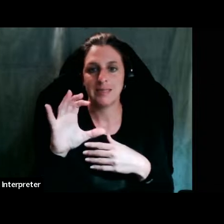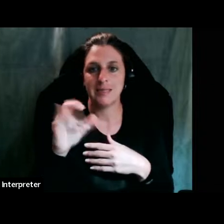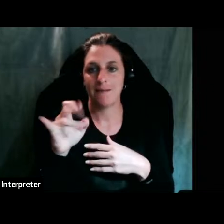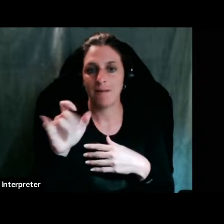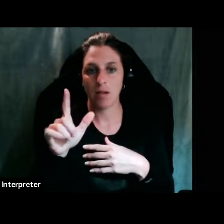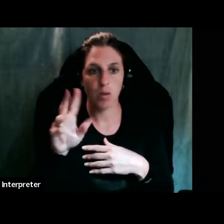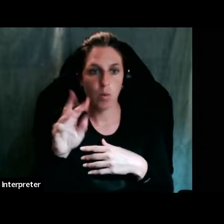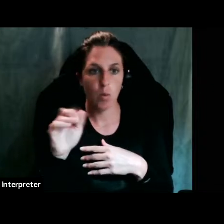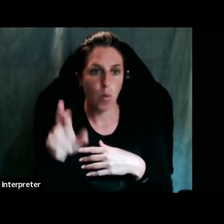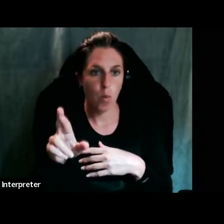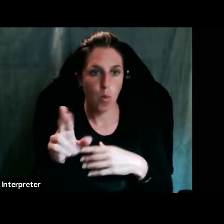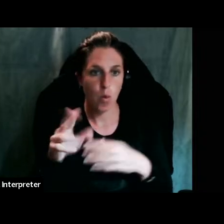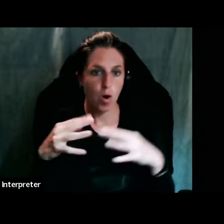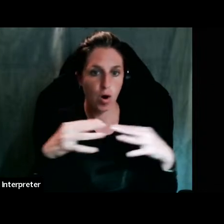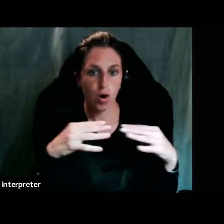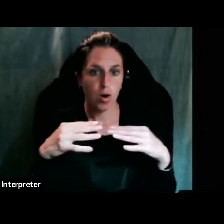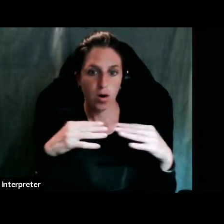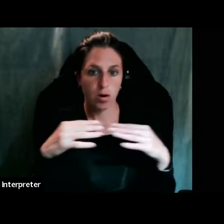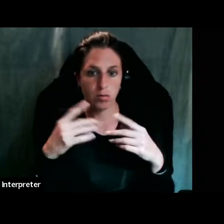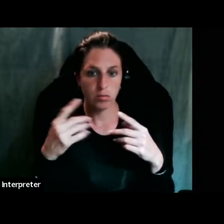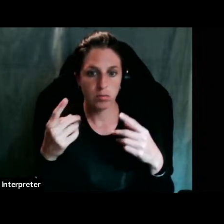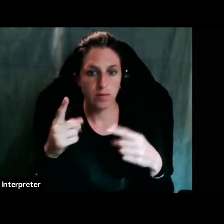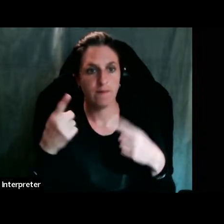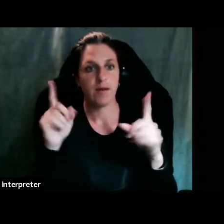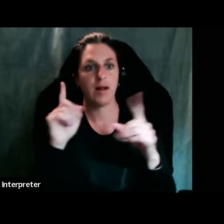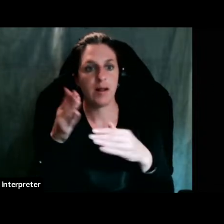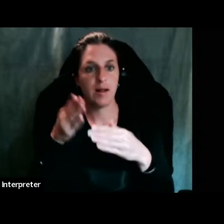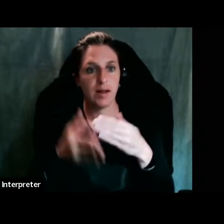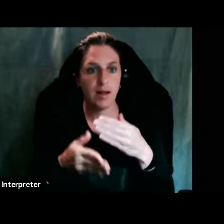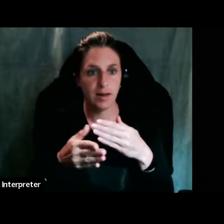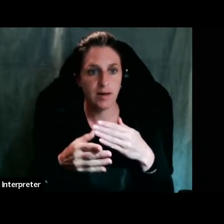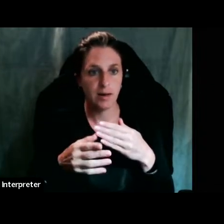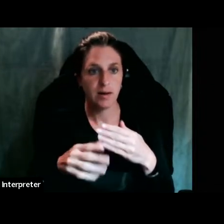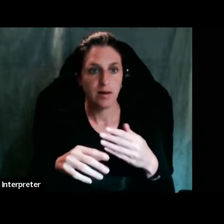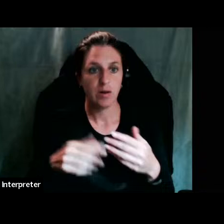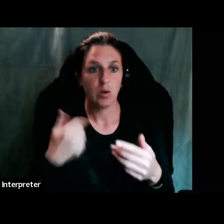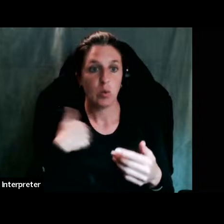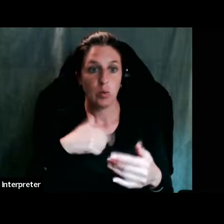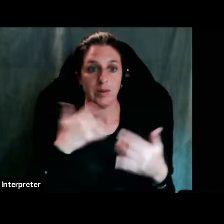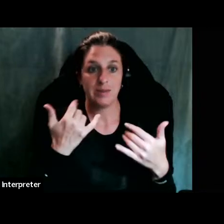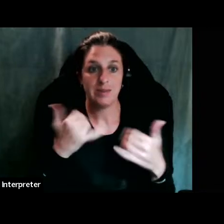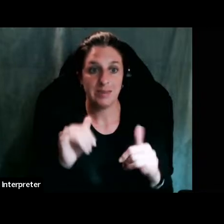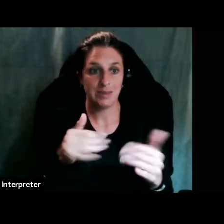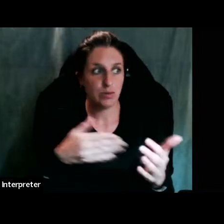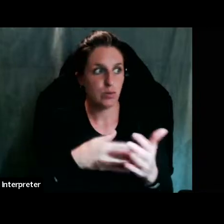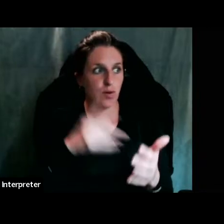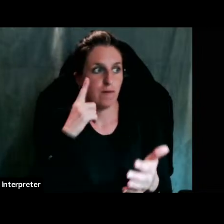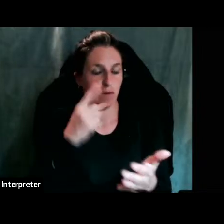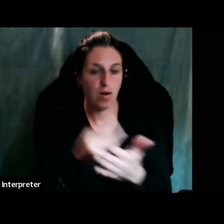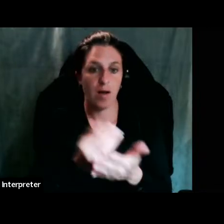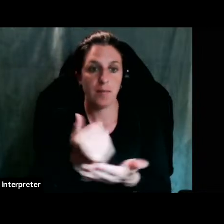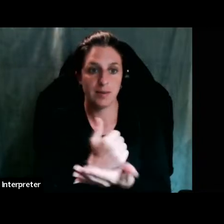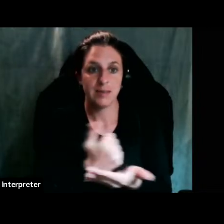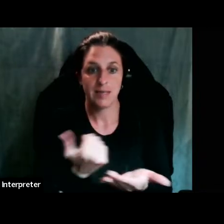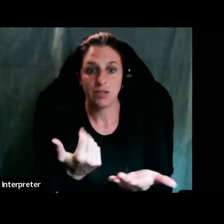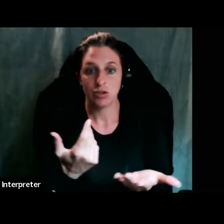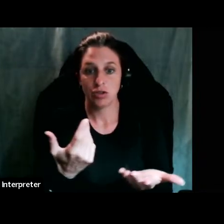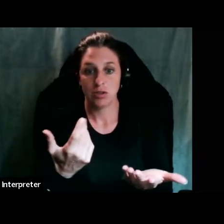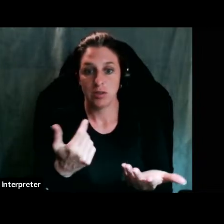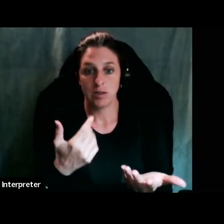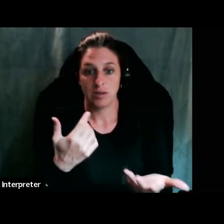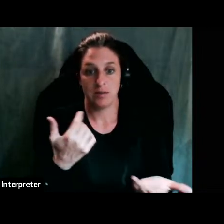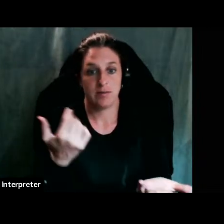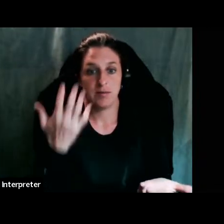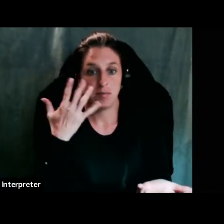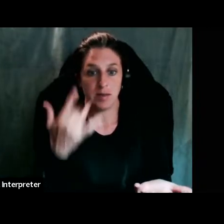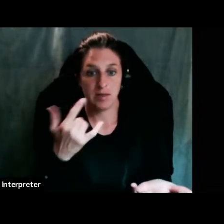that just really shows how difficult that issue is to get agreement on, because that's a tough issue.